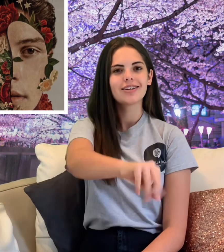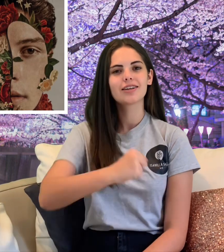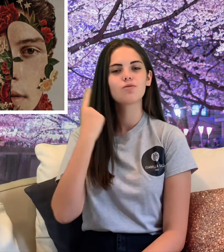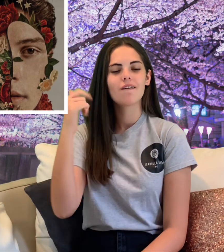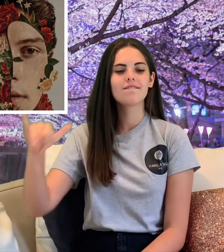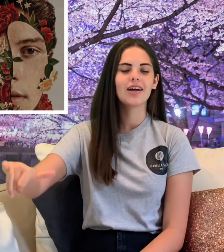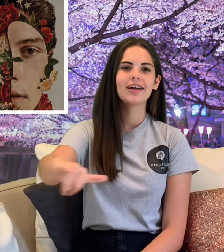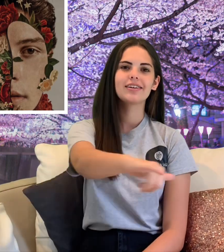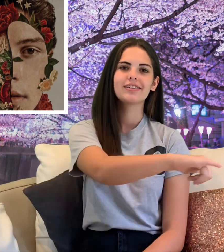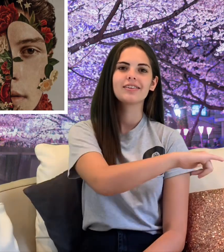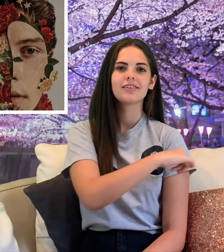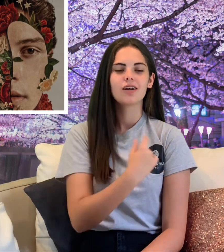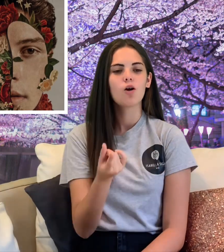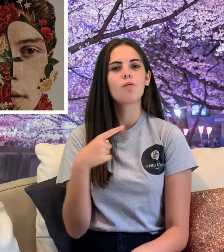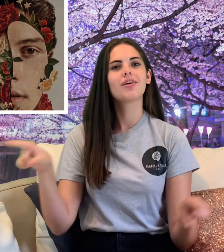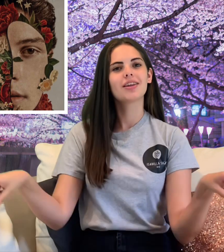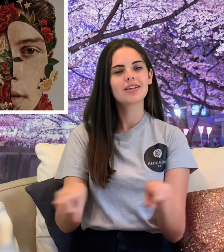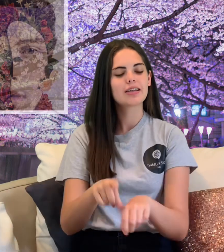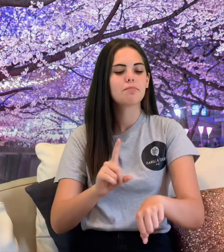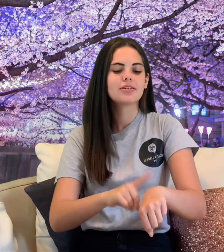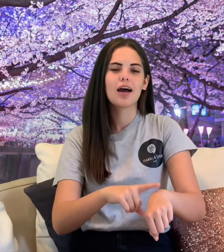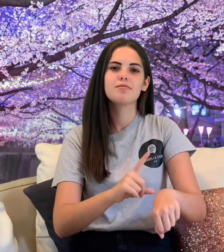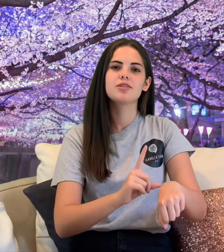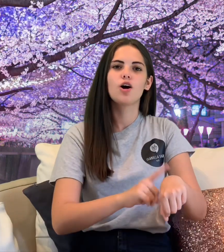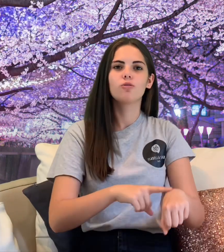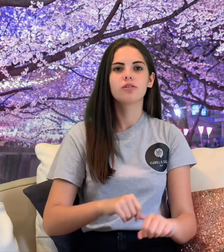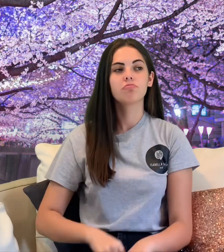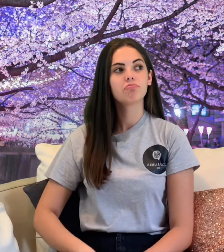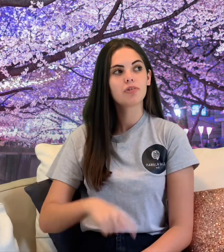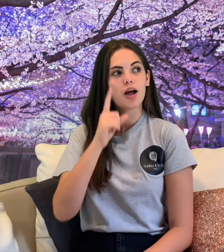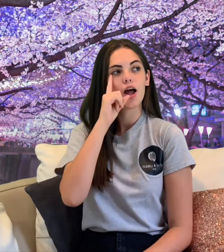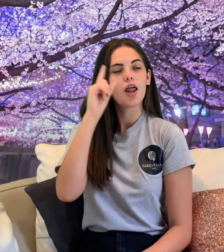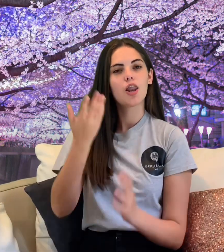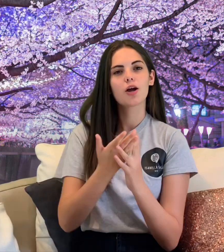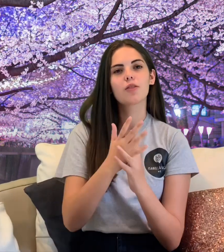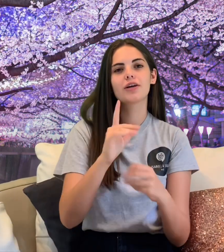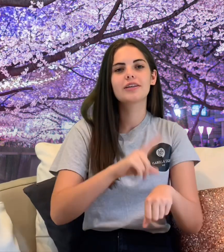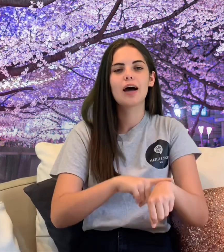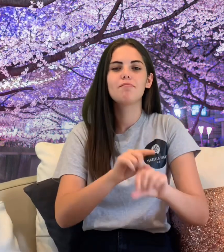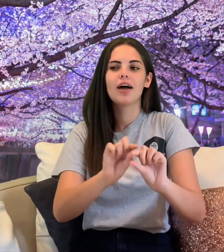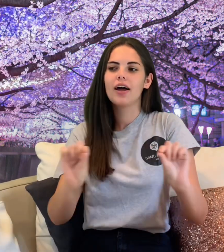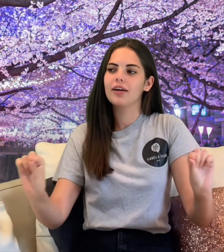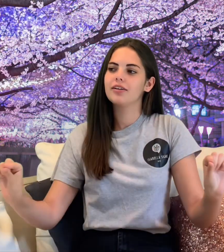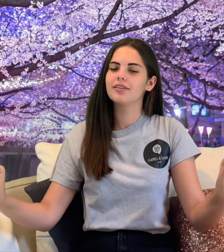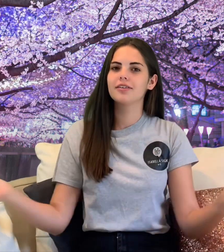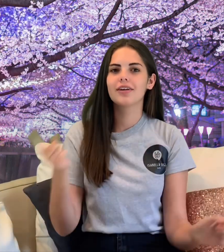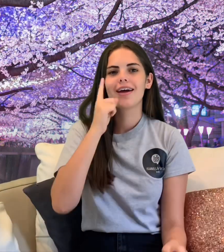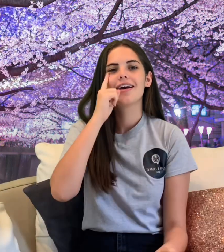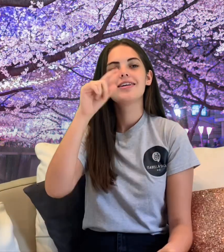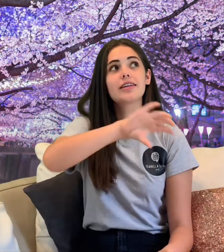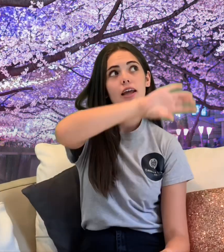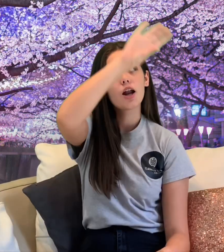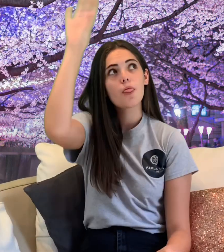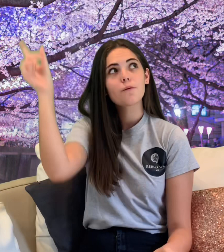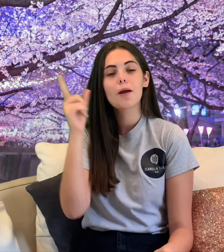Father, take us one step. We be in the same time zone. Looking through your timeline. Seeing all the